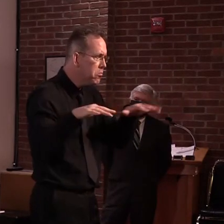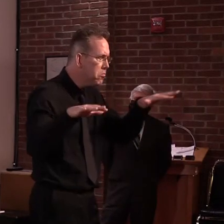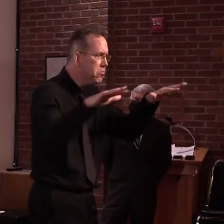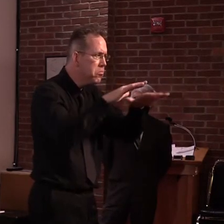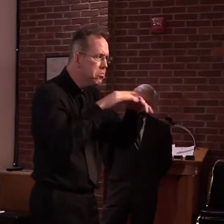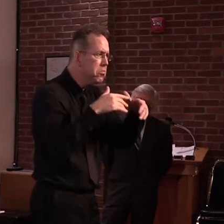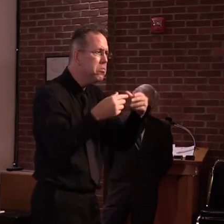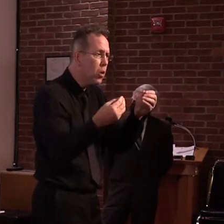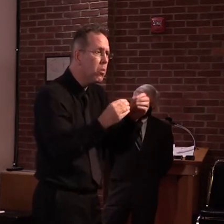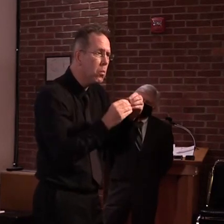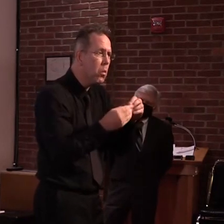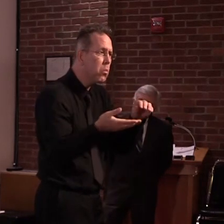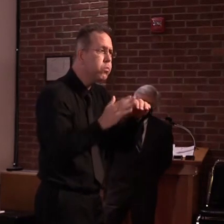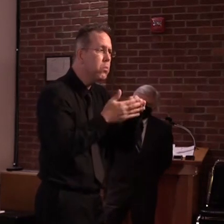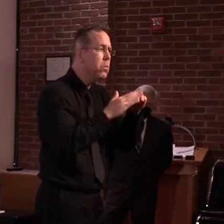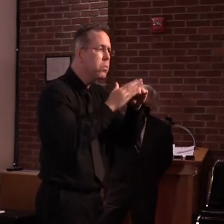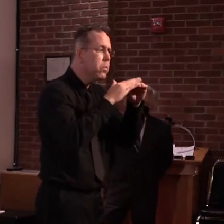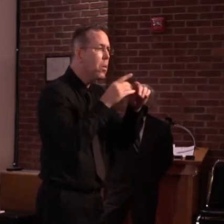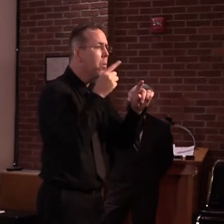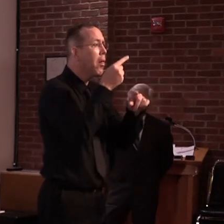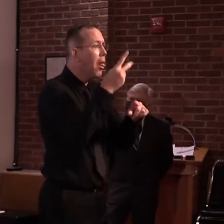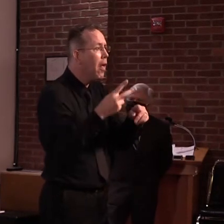will get better so we can open everything up.